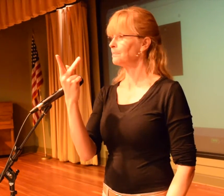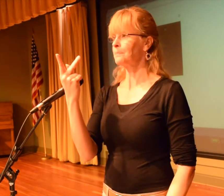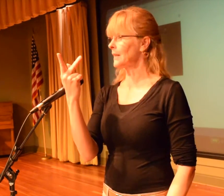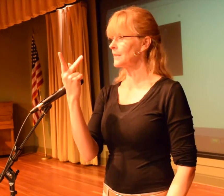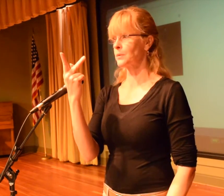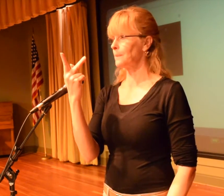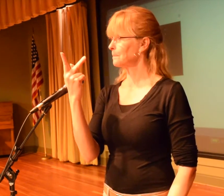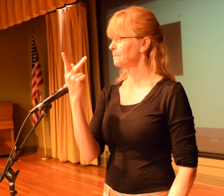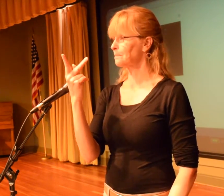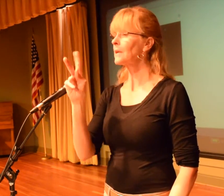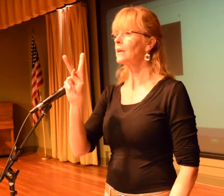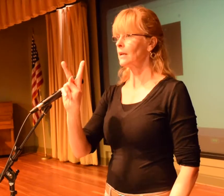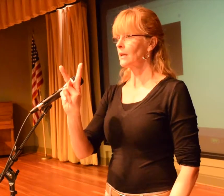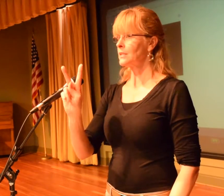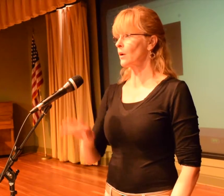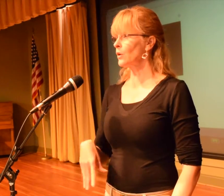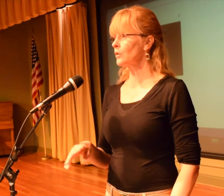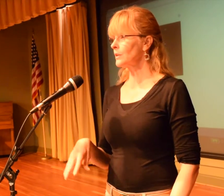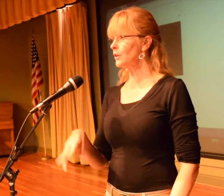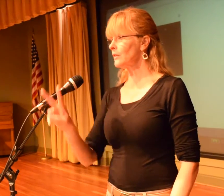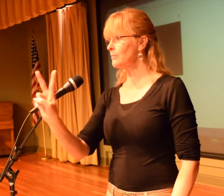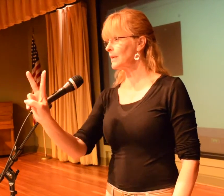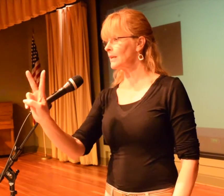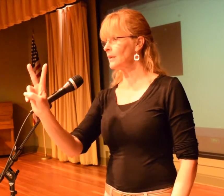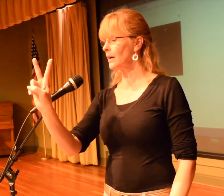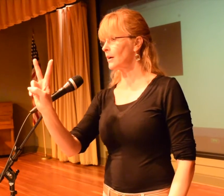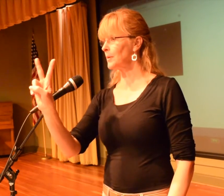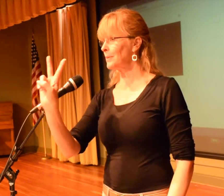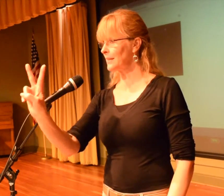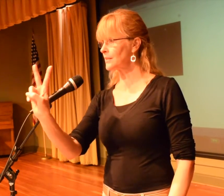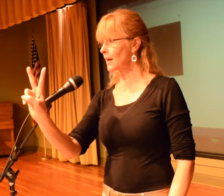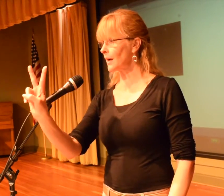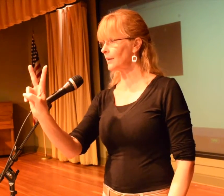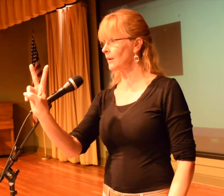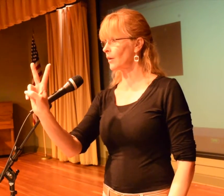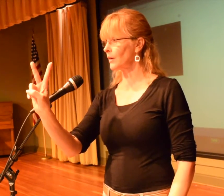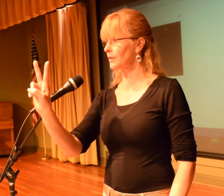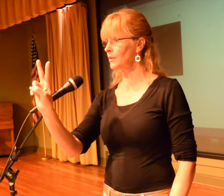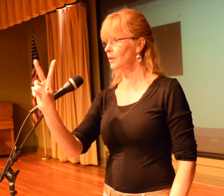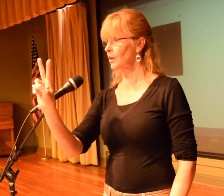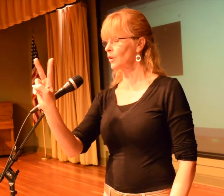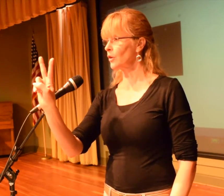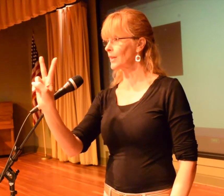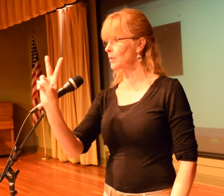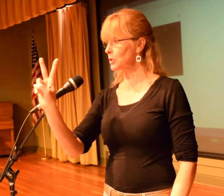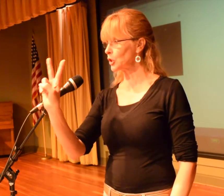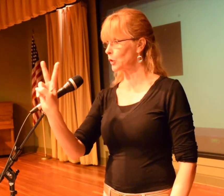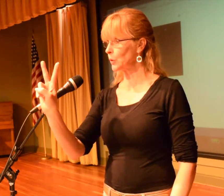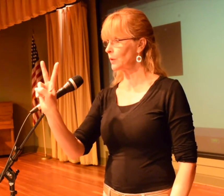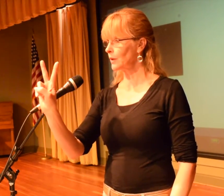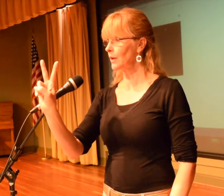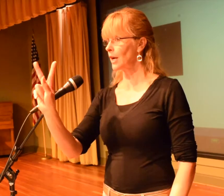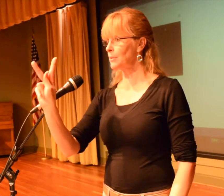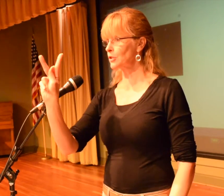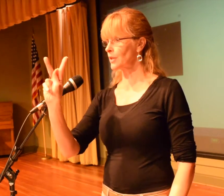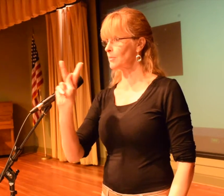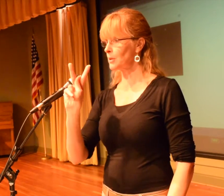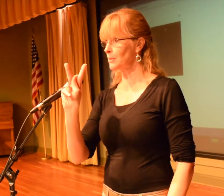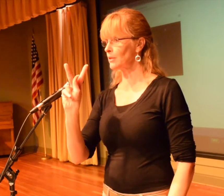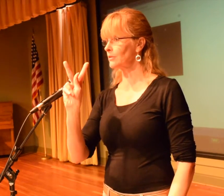Not this way. So you're giving me the peace sign, or you know the number 2, and put your thumb in the middle of